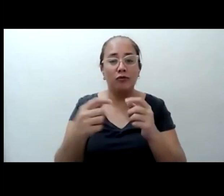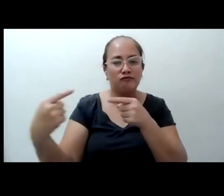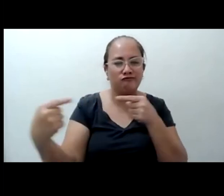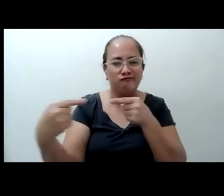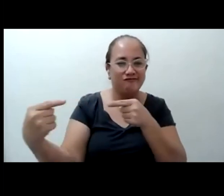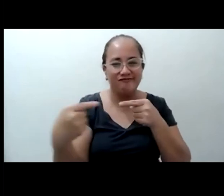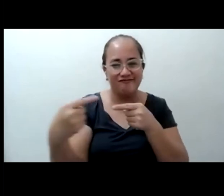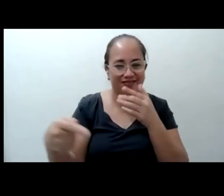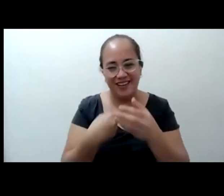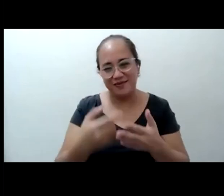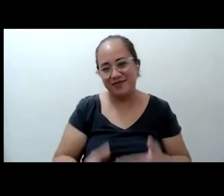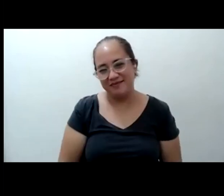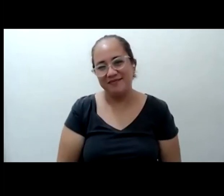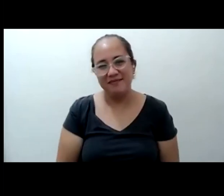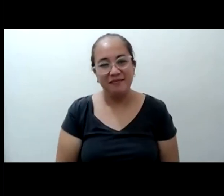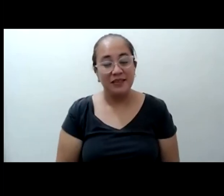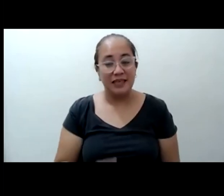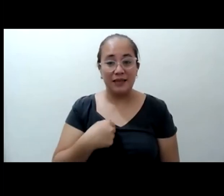For example, the sign for me.